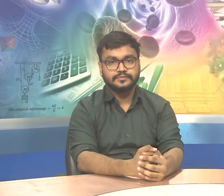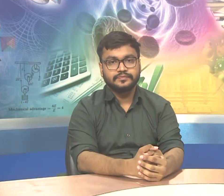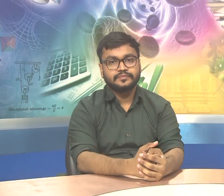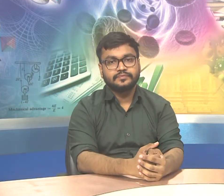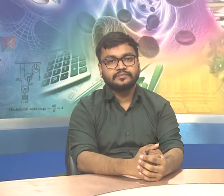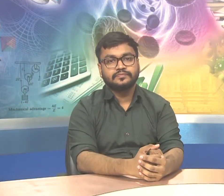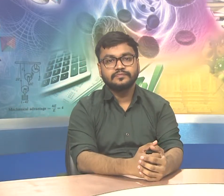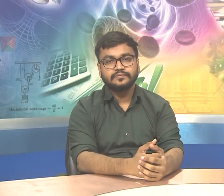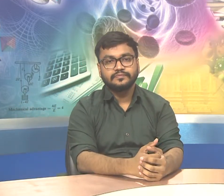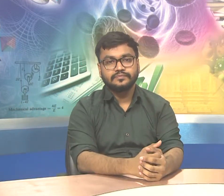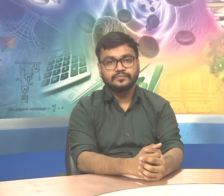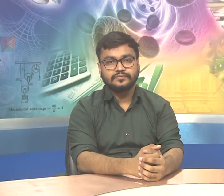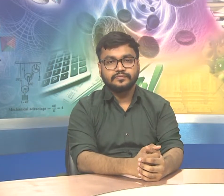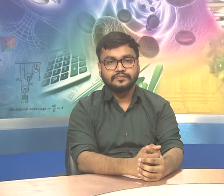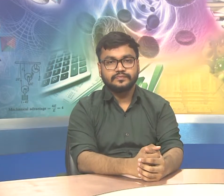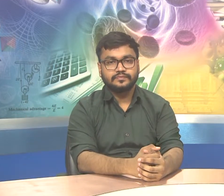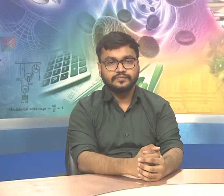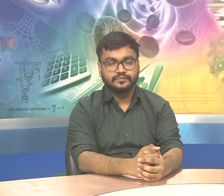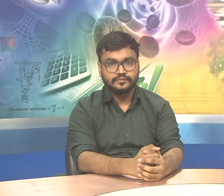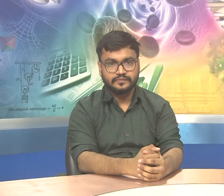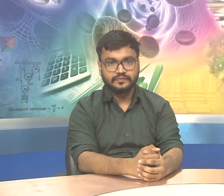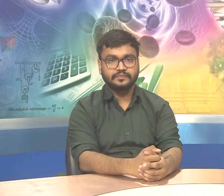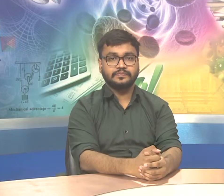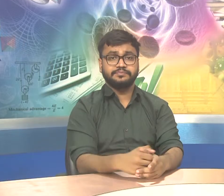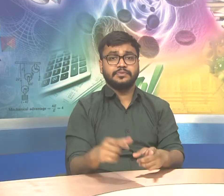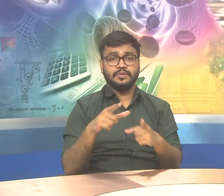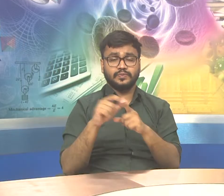is equals to 746 watts.